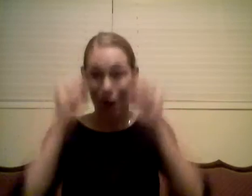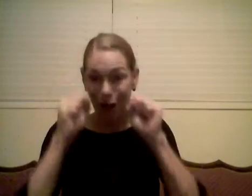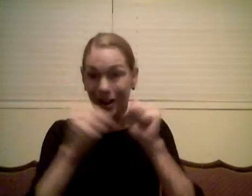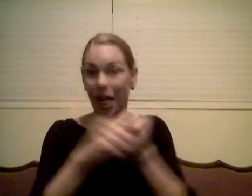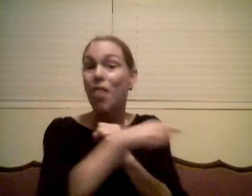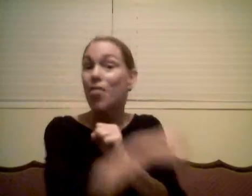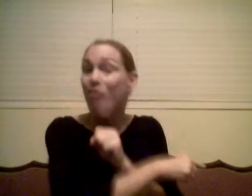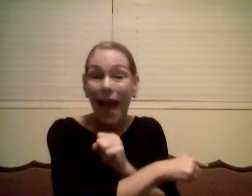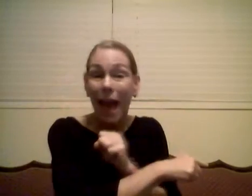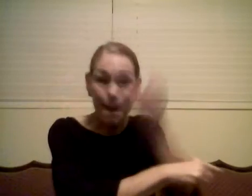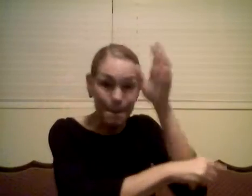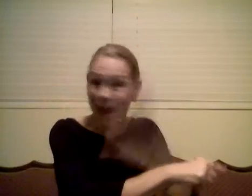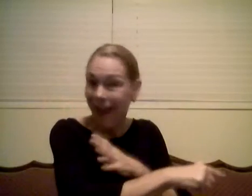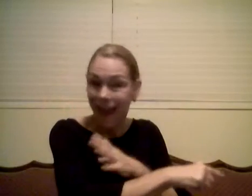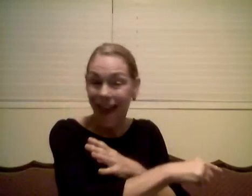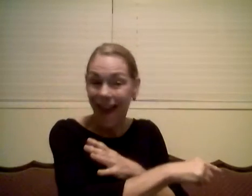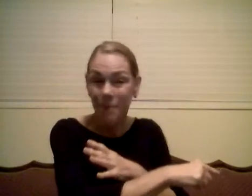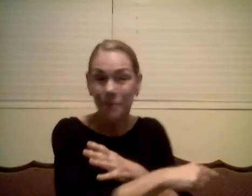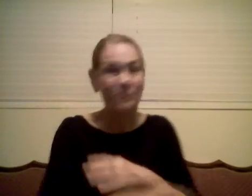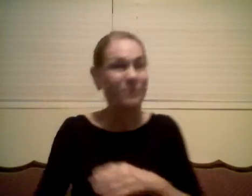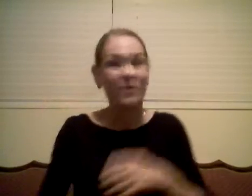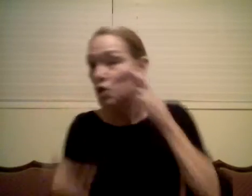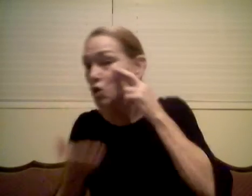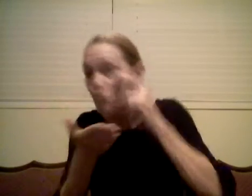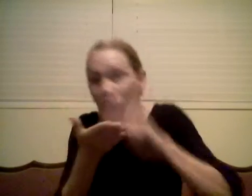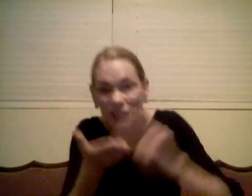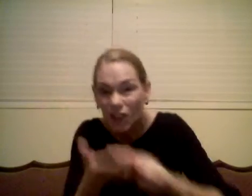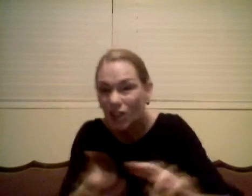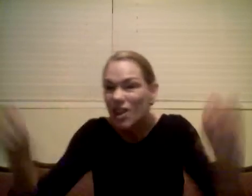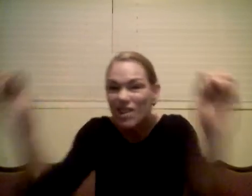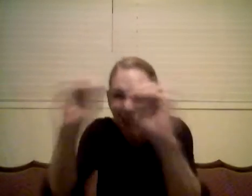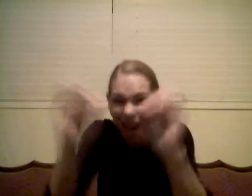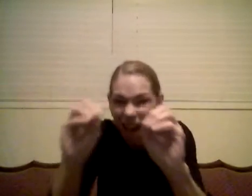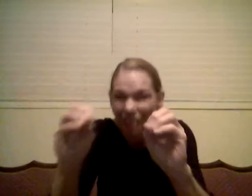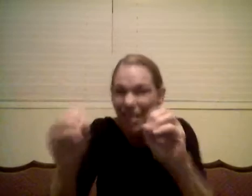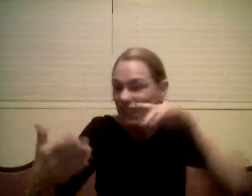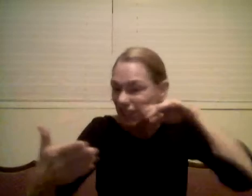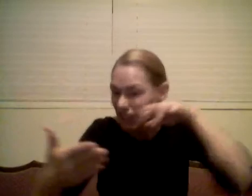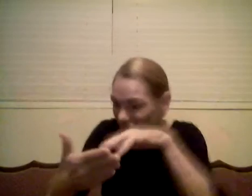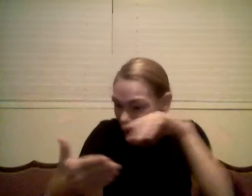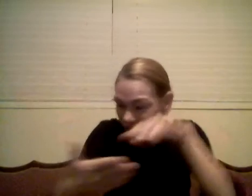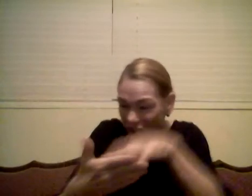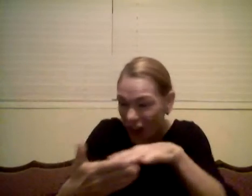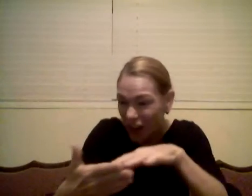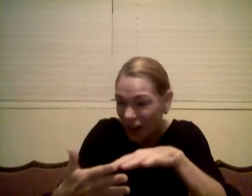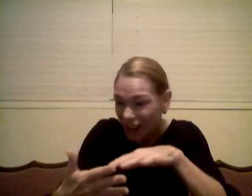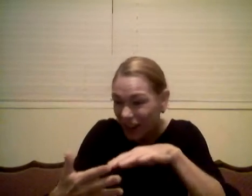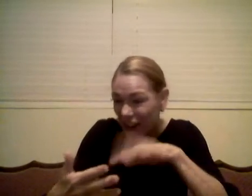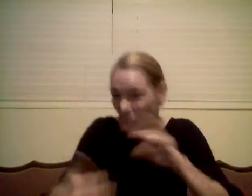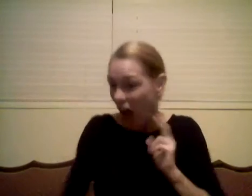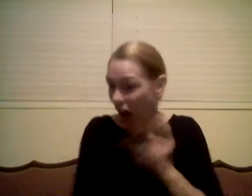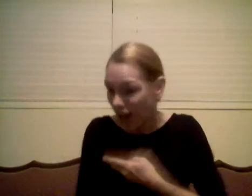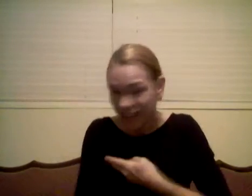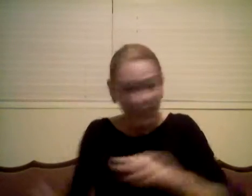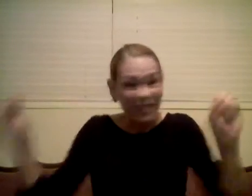Wow. Talk about just destroying all of the great stuff he had done early on in the interview. He